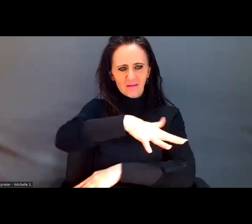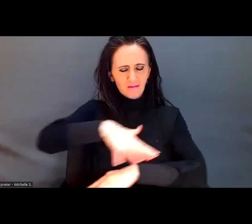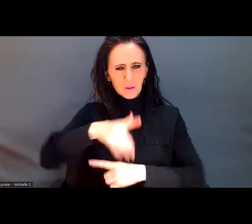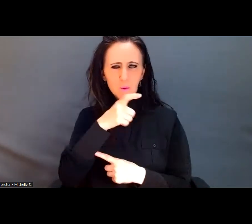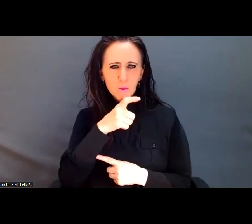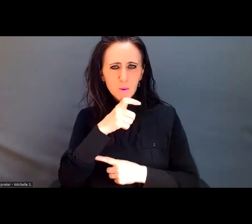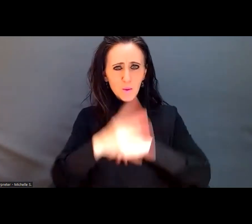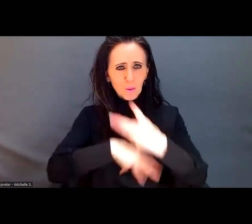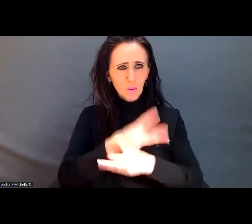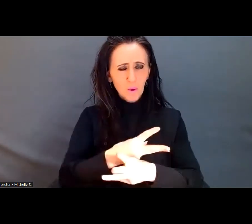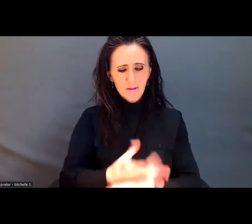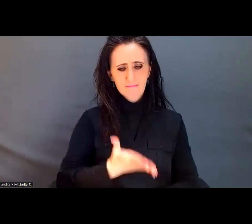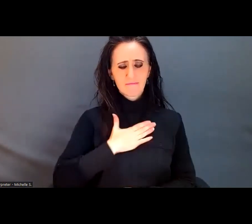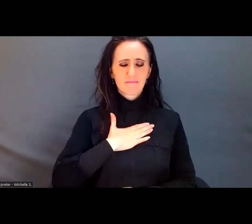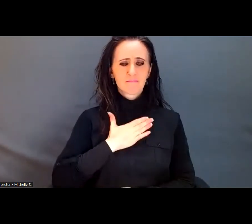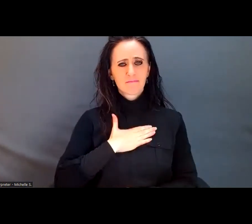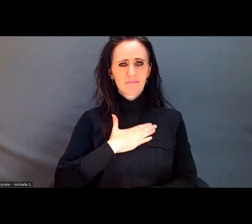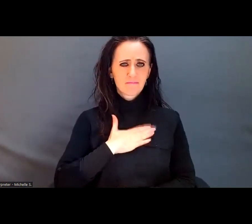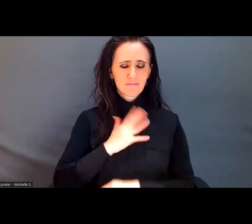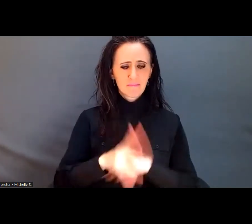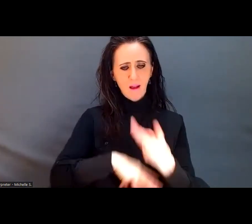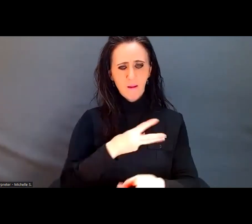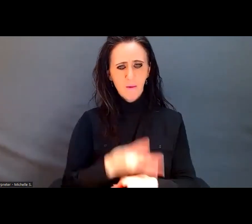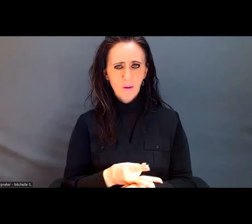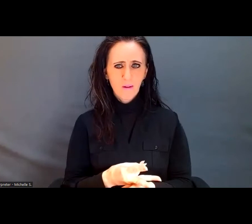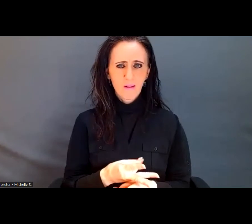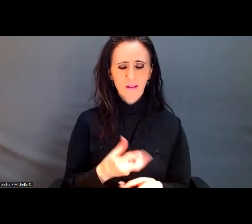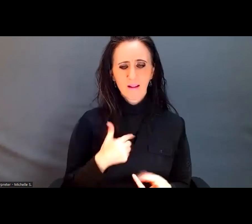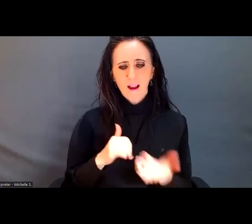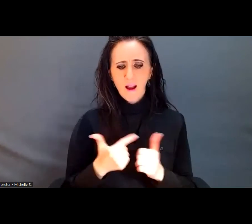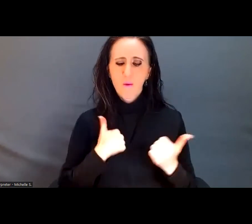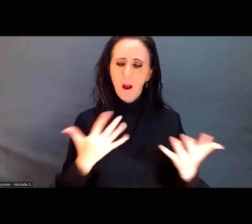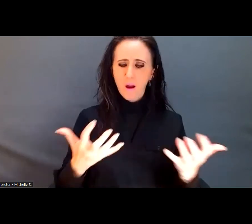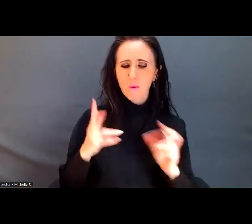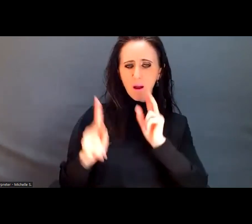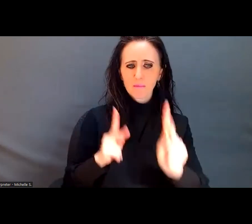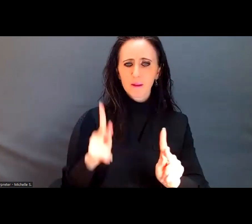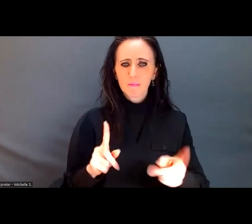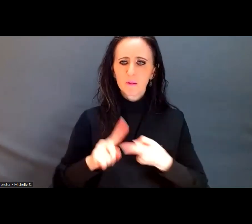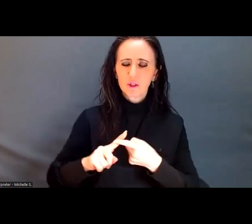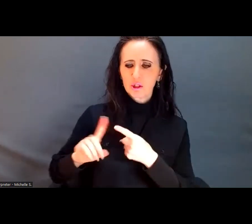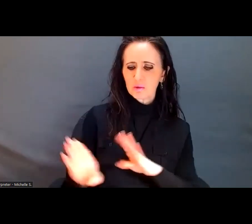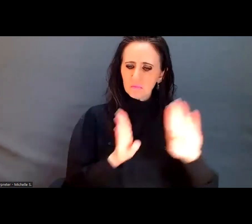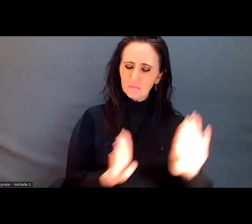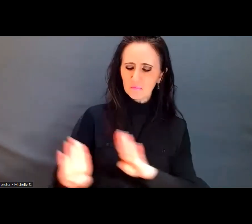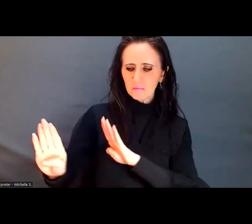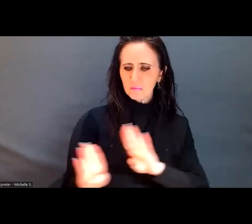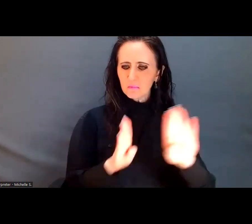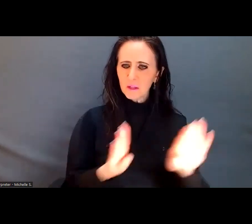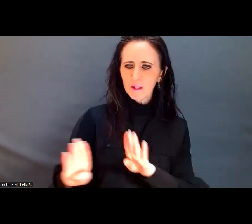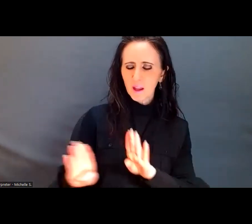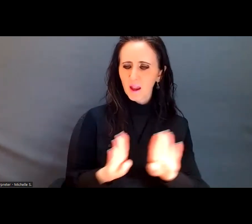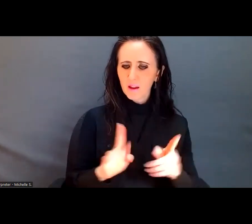My world, right? How I want to be treated. And man, there are so many perspectives out there, aren't there? So we want to upgrade